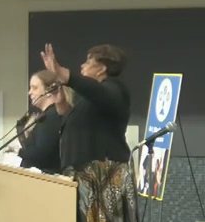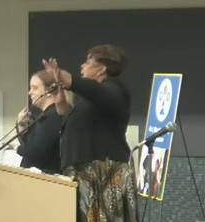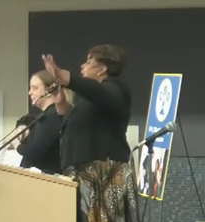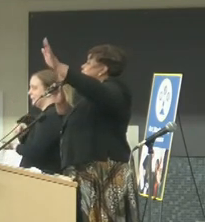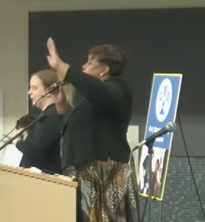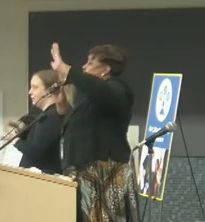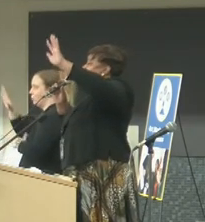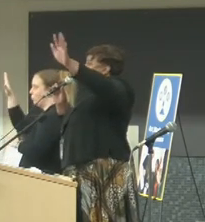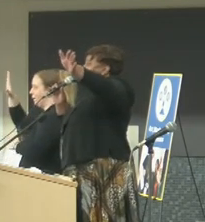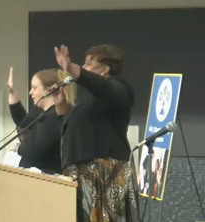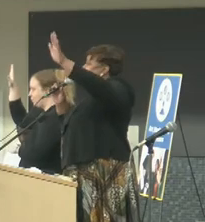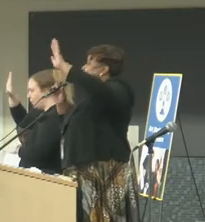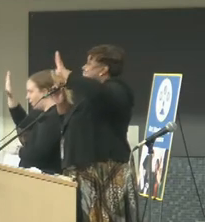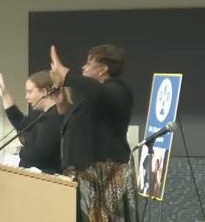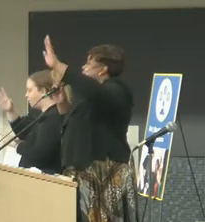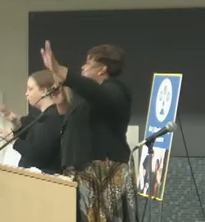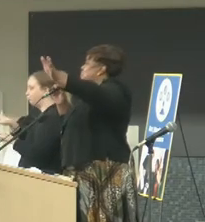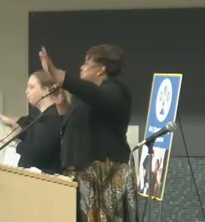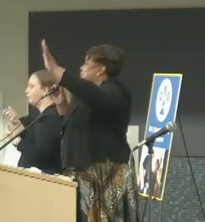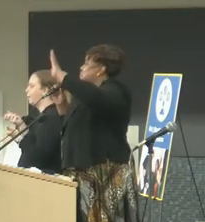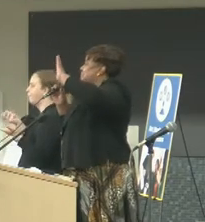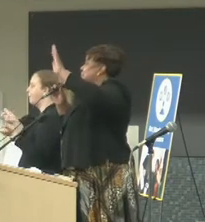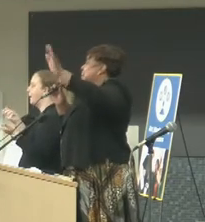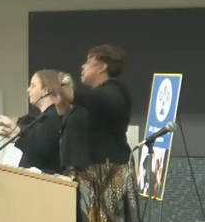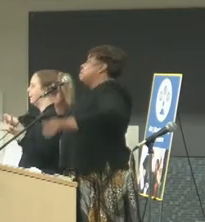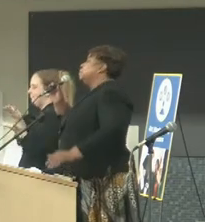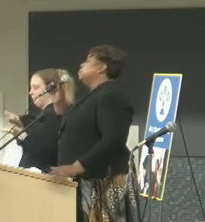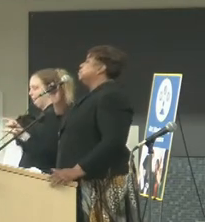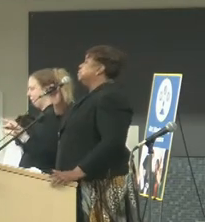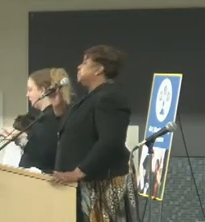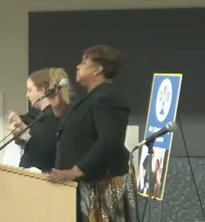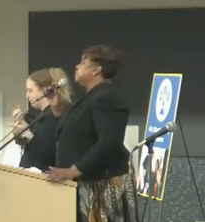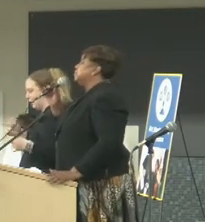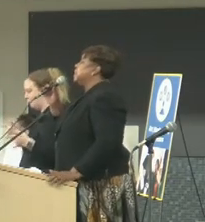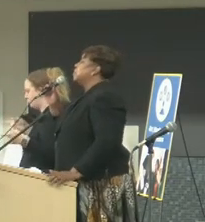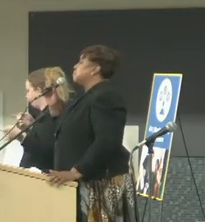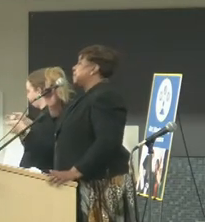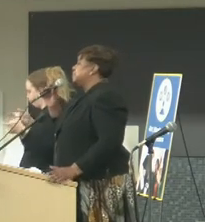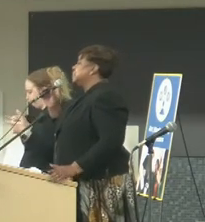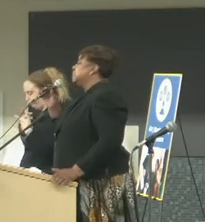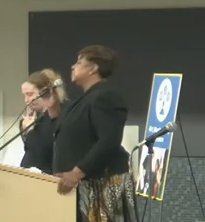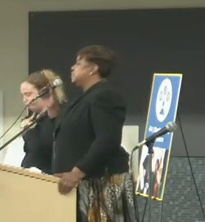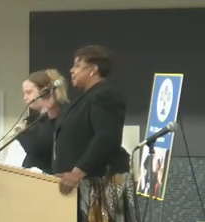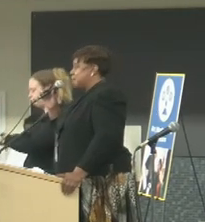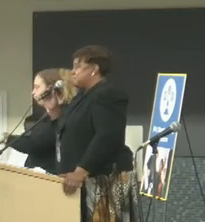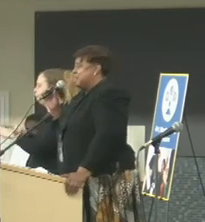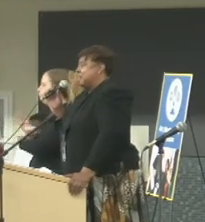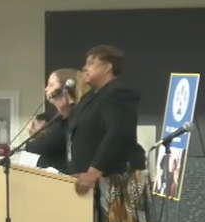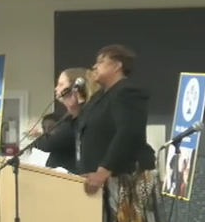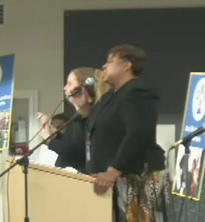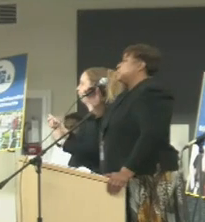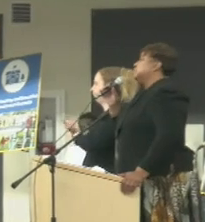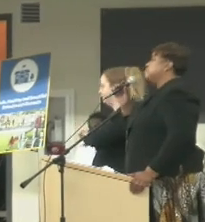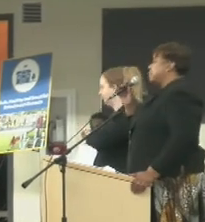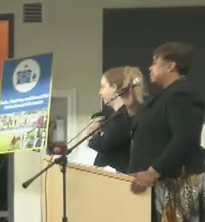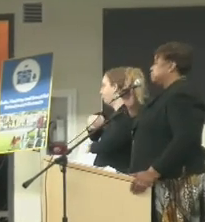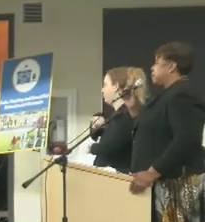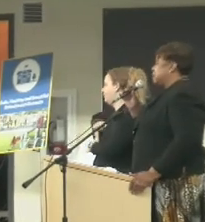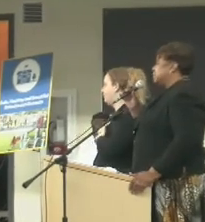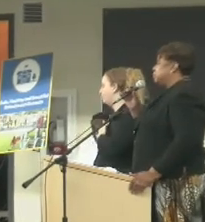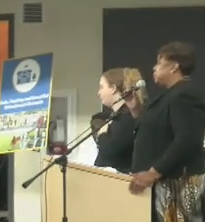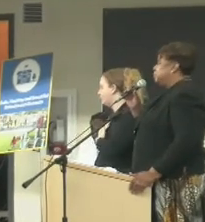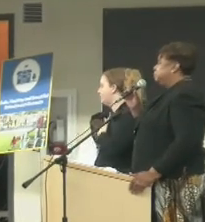a lot of moments to get this together for you, and we appreciate them sacrificing their time to help us make